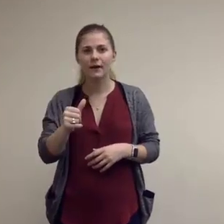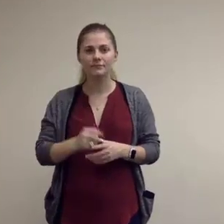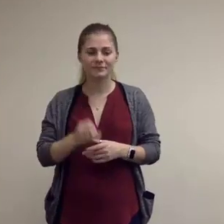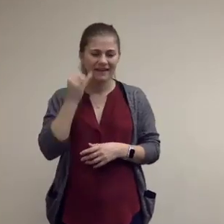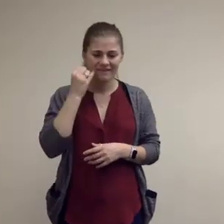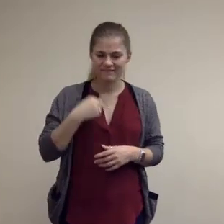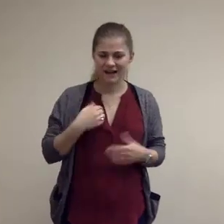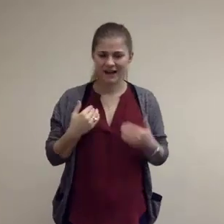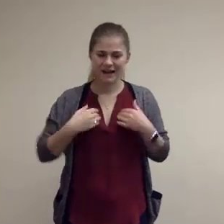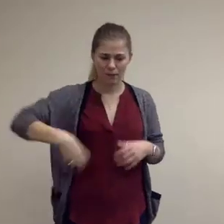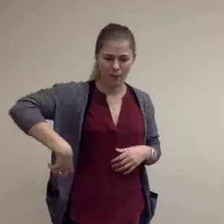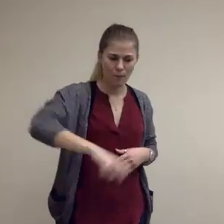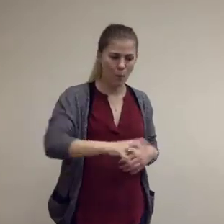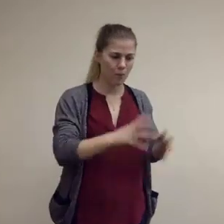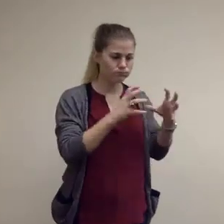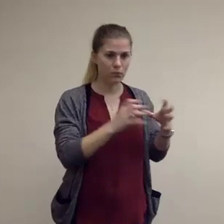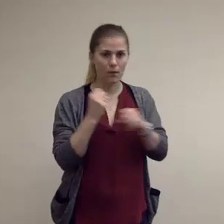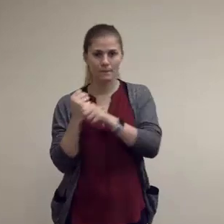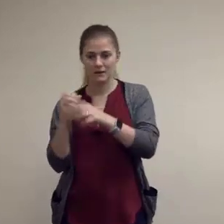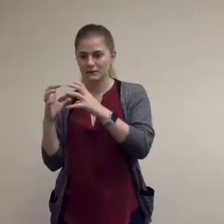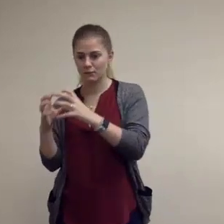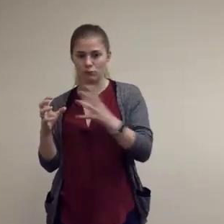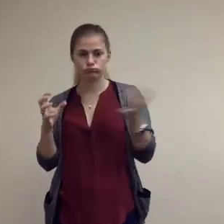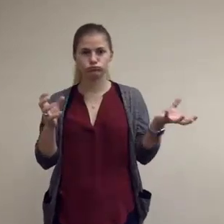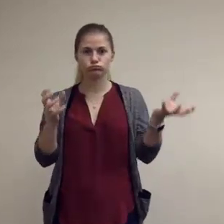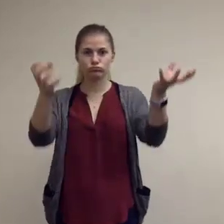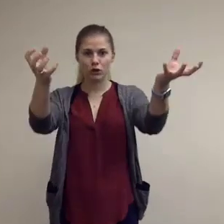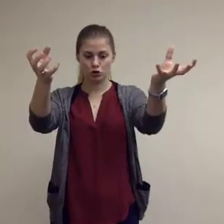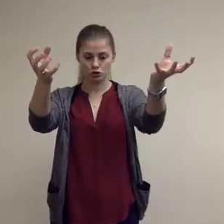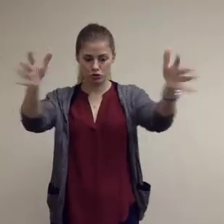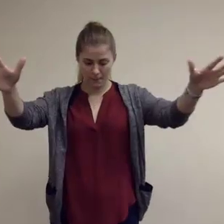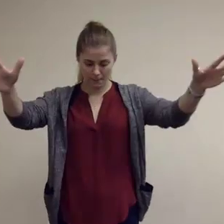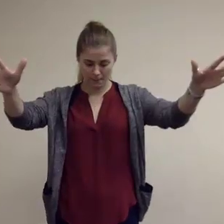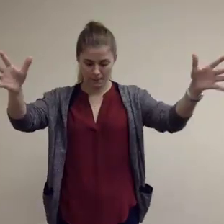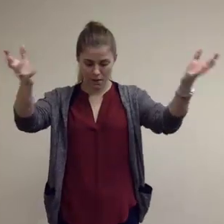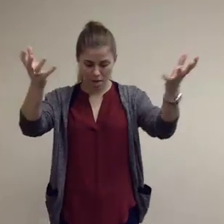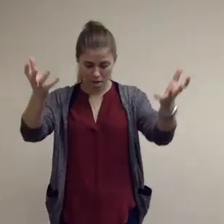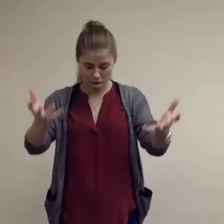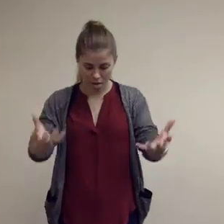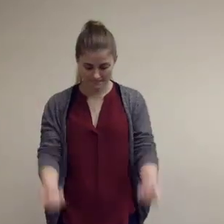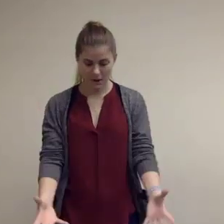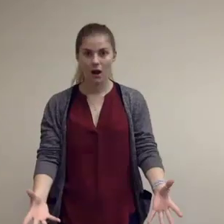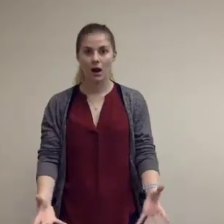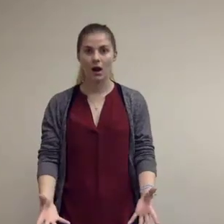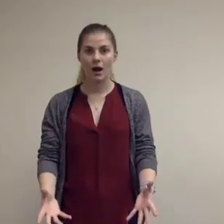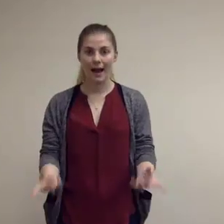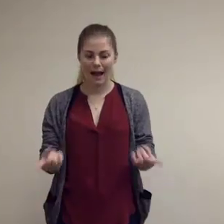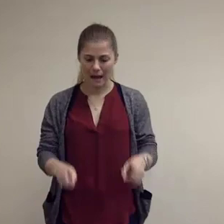one would hit the ground first? Both would. They would both hit the ground at the same time, but the bowling ball weighs so much